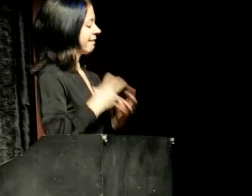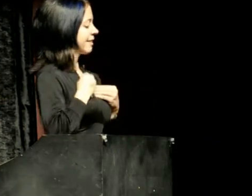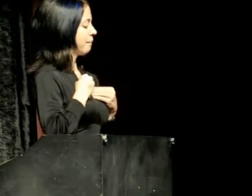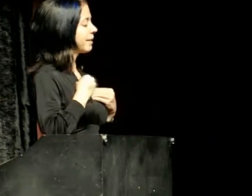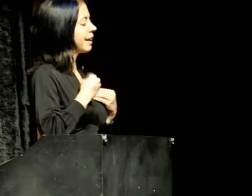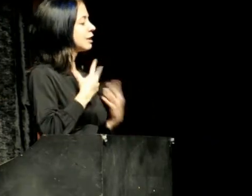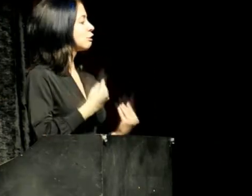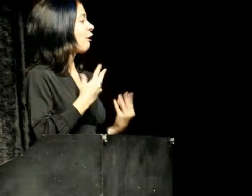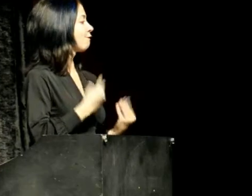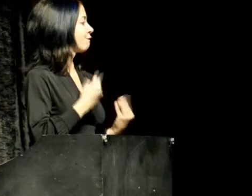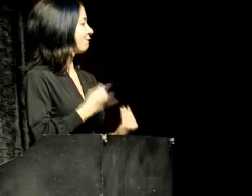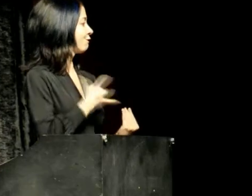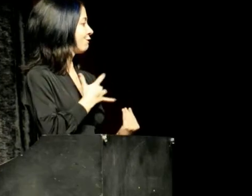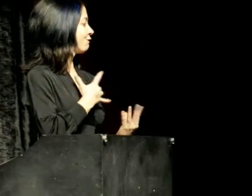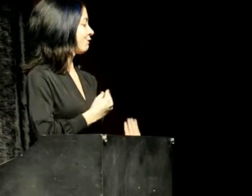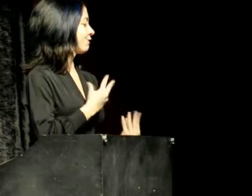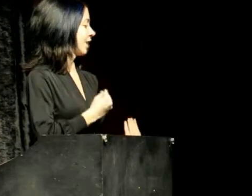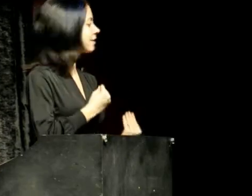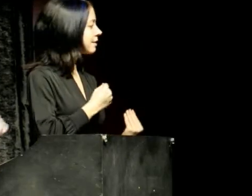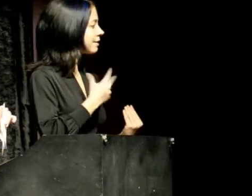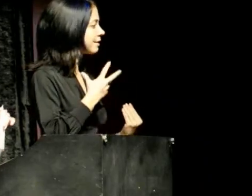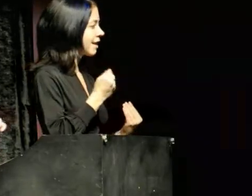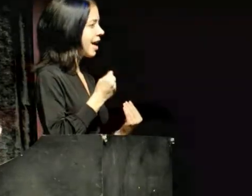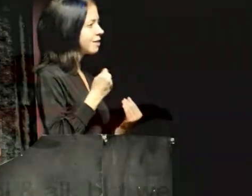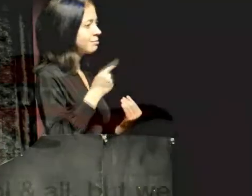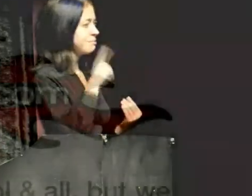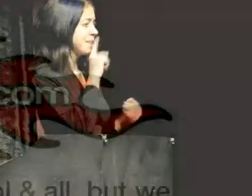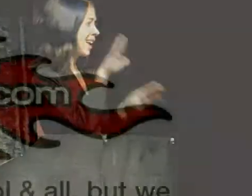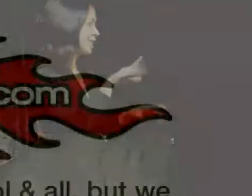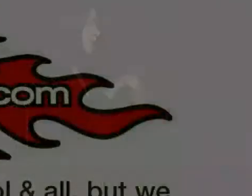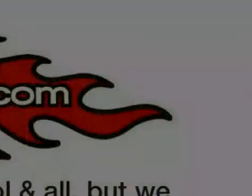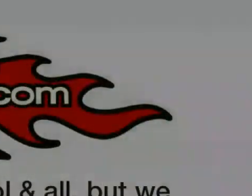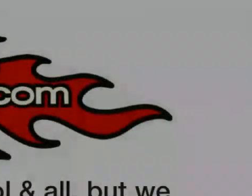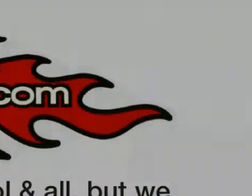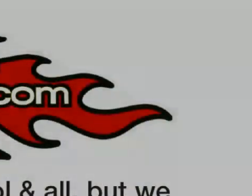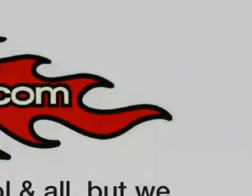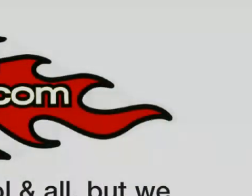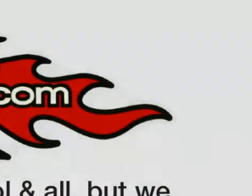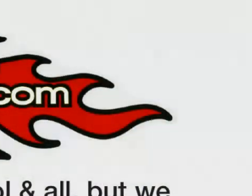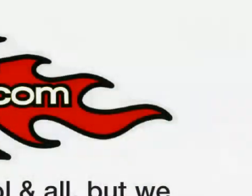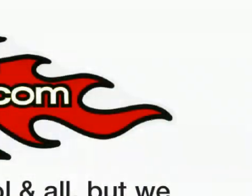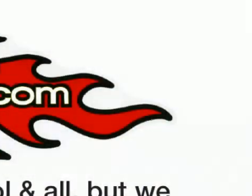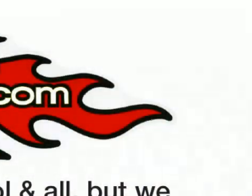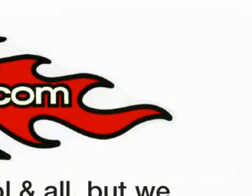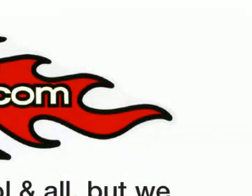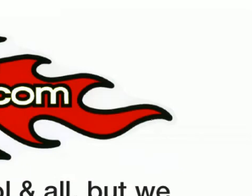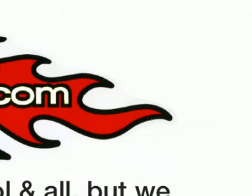soft-wiredness and be excellent to each other and party on.